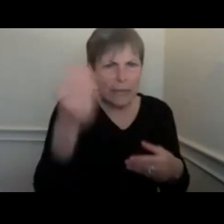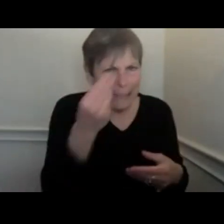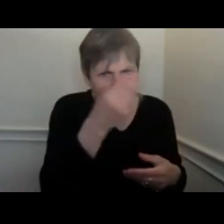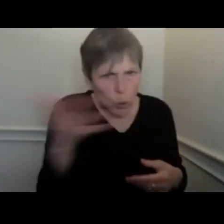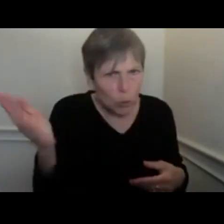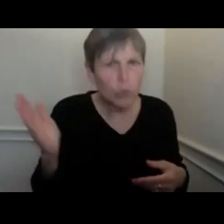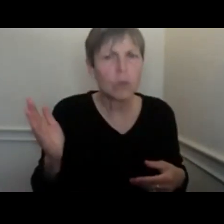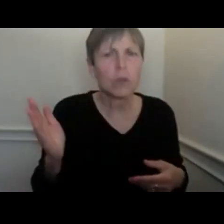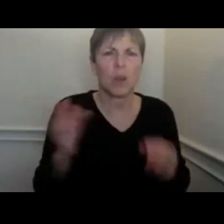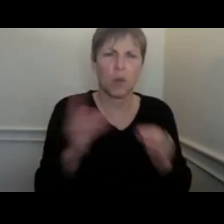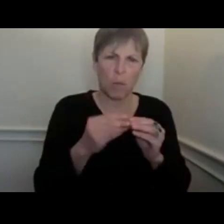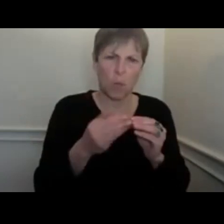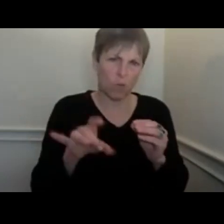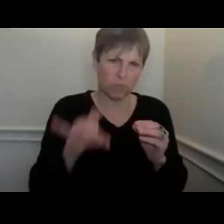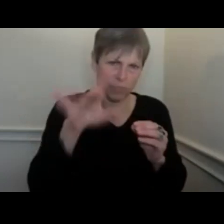another reminder,